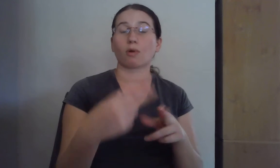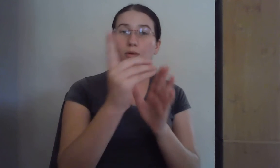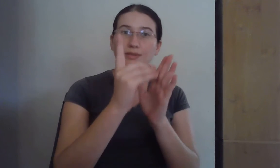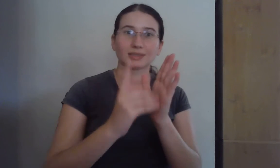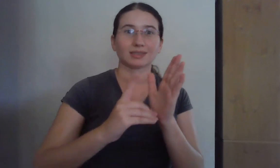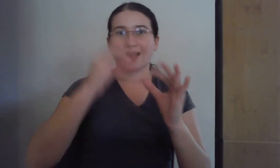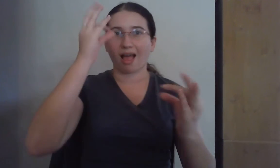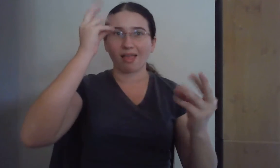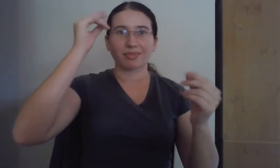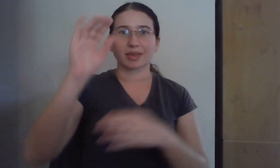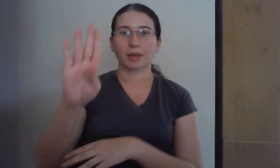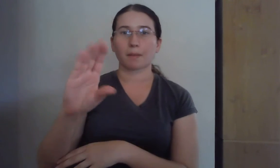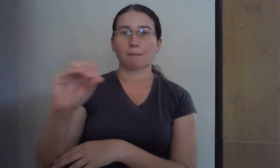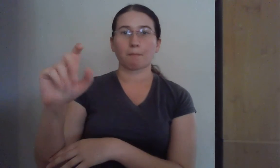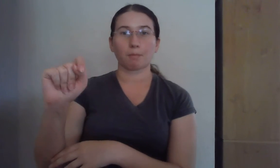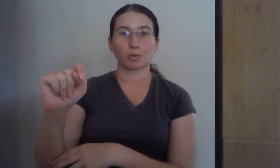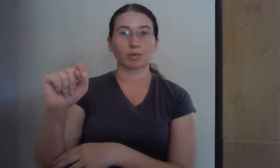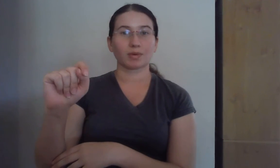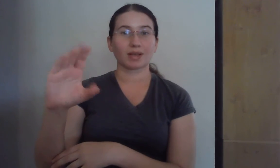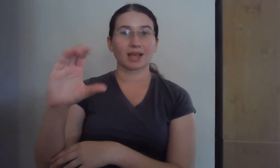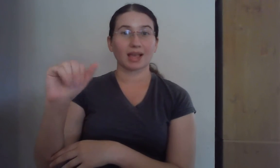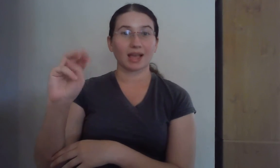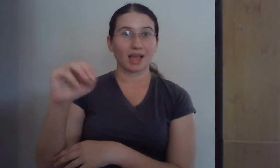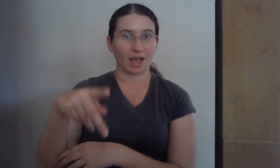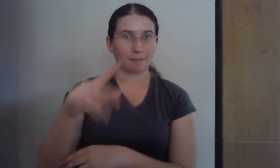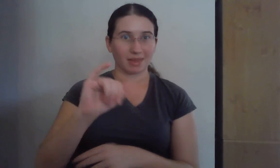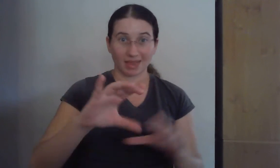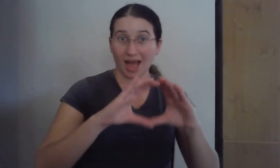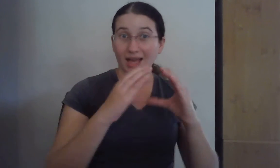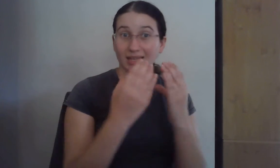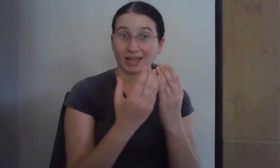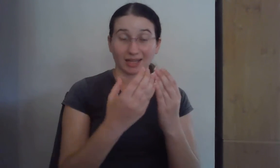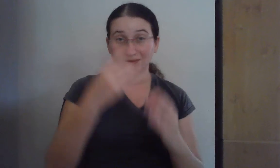Bootcamp, a class that promised to unleash my creative potential.